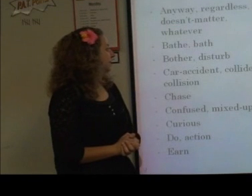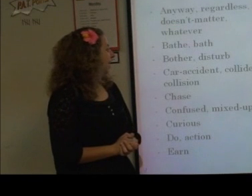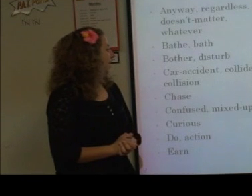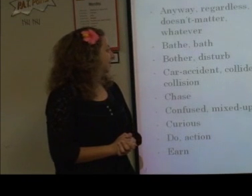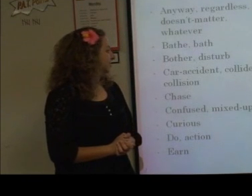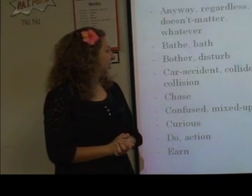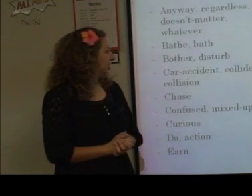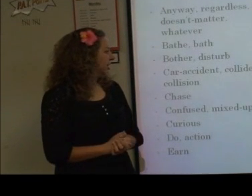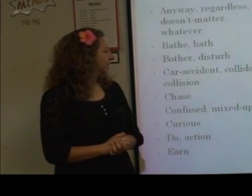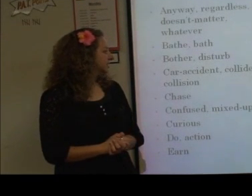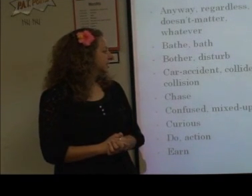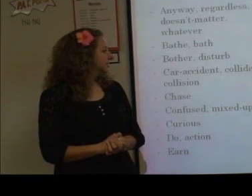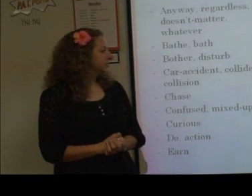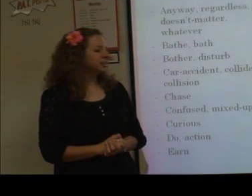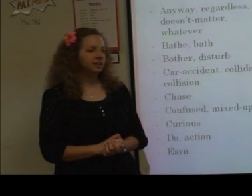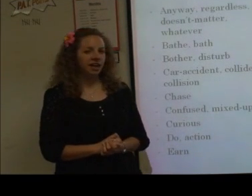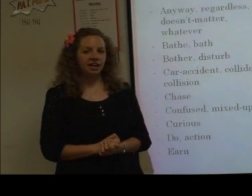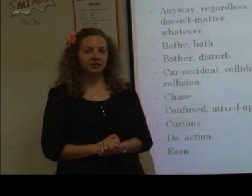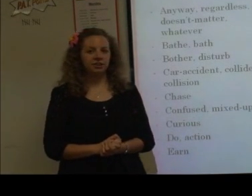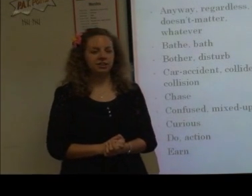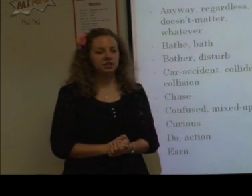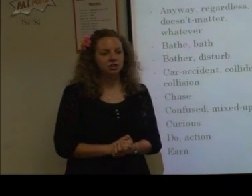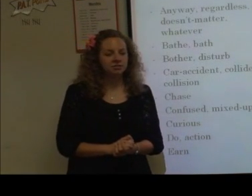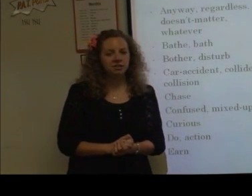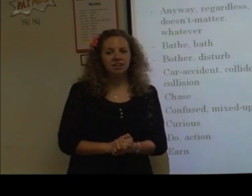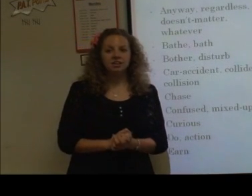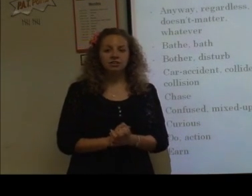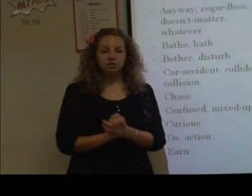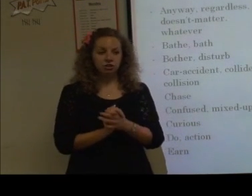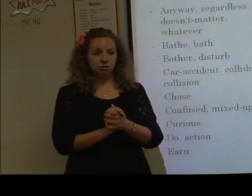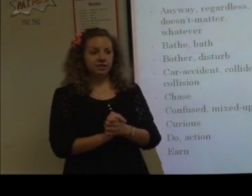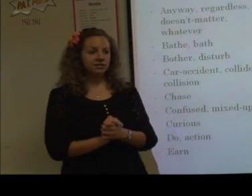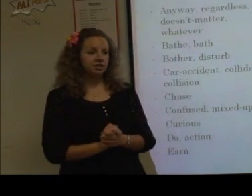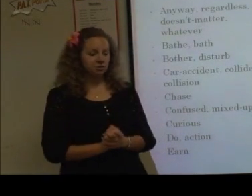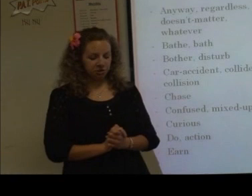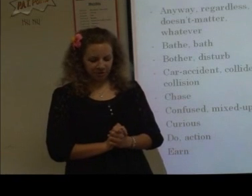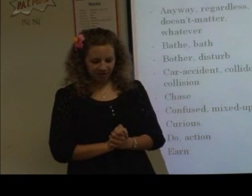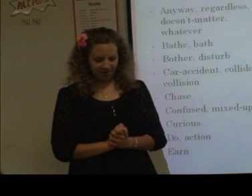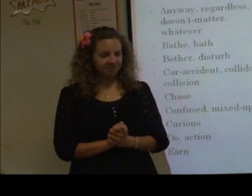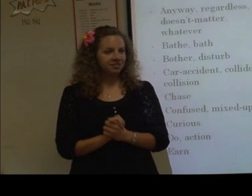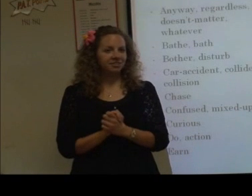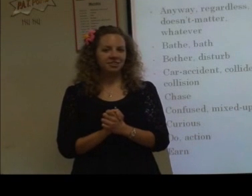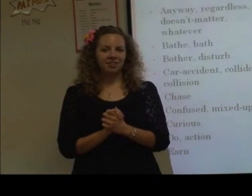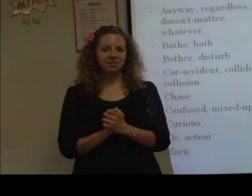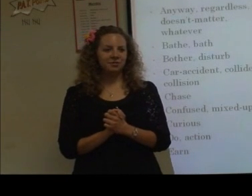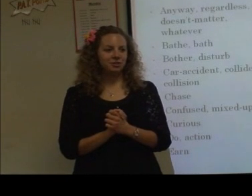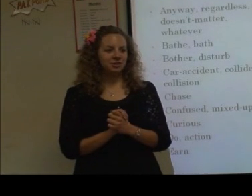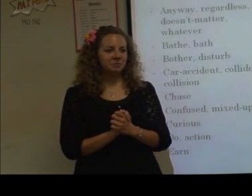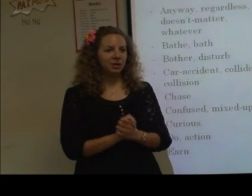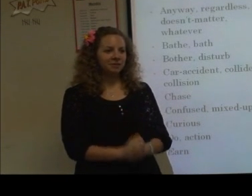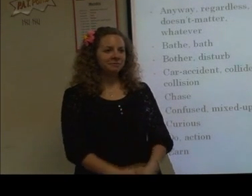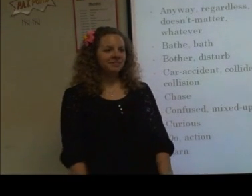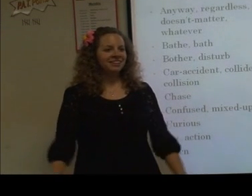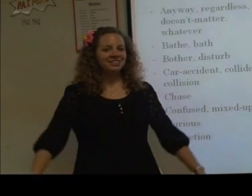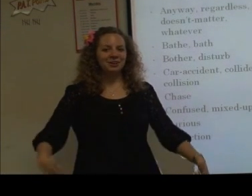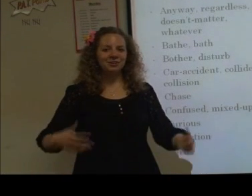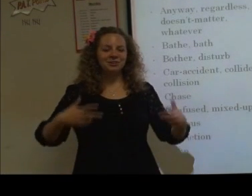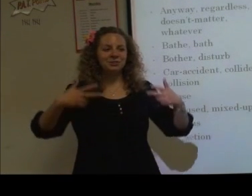we have car accident or collide or collision. There's two ways that you can do it, neither of which are in the book. So you can do